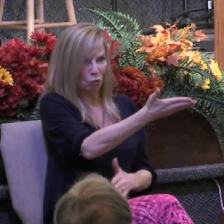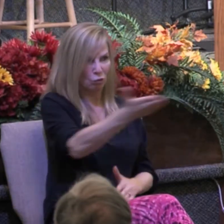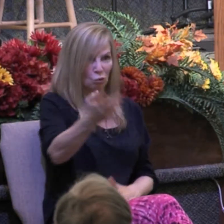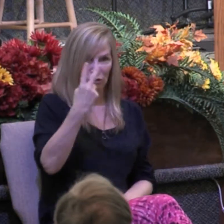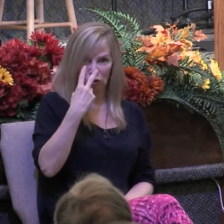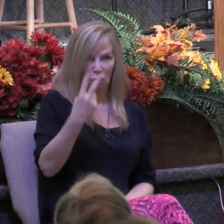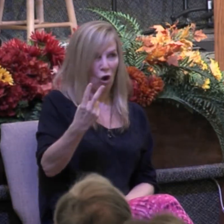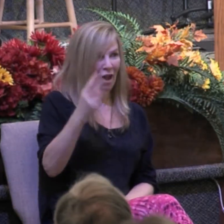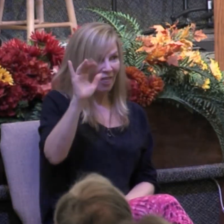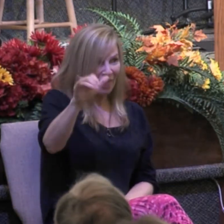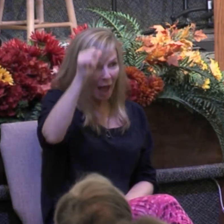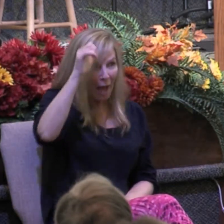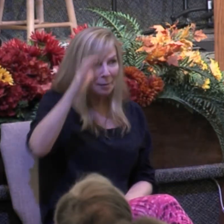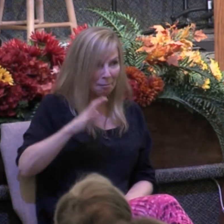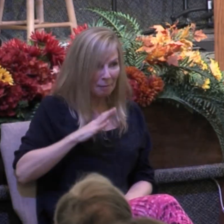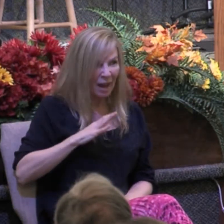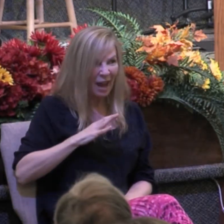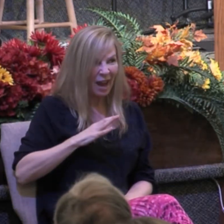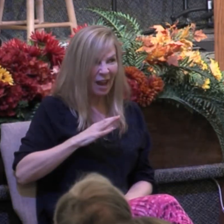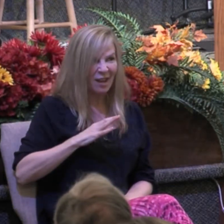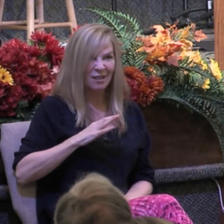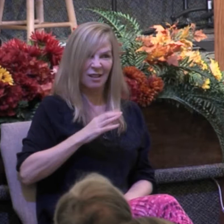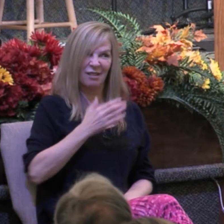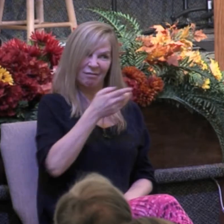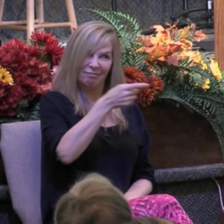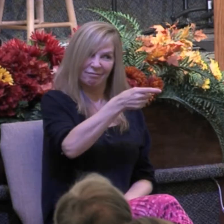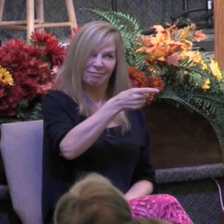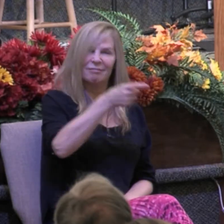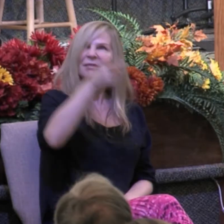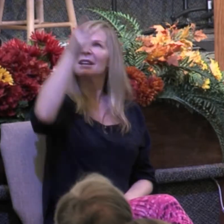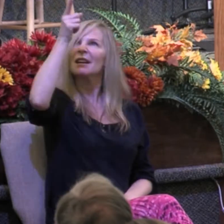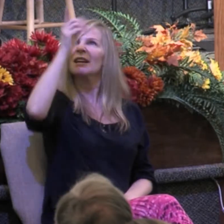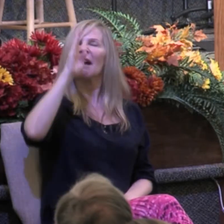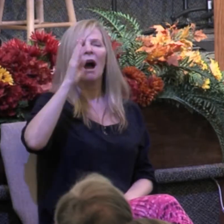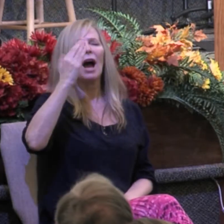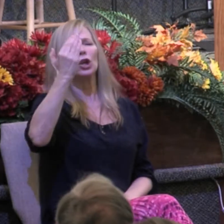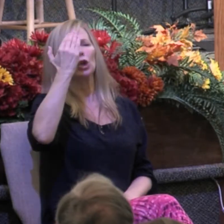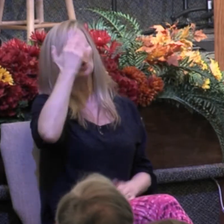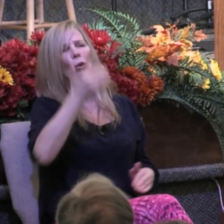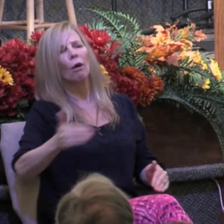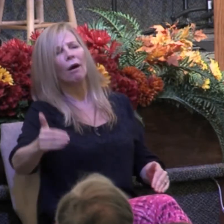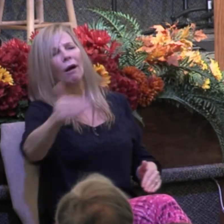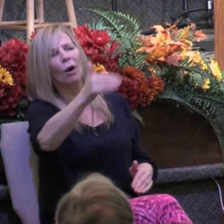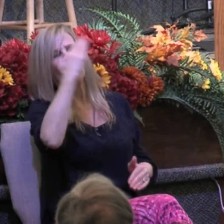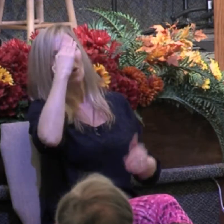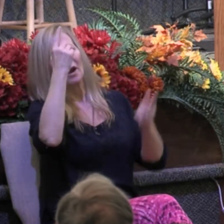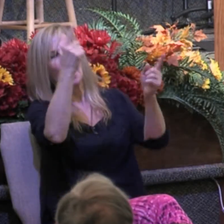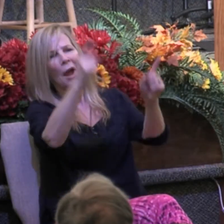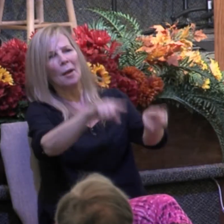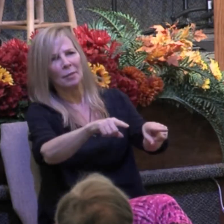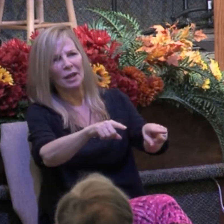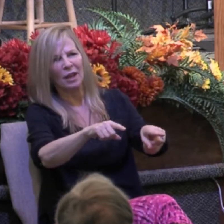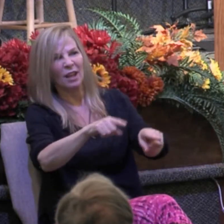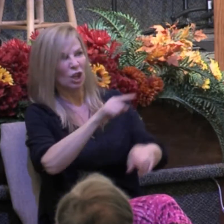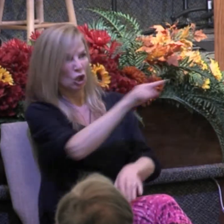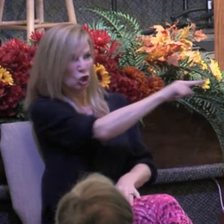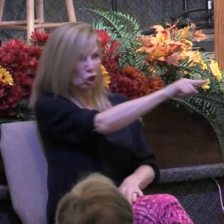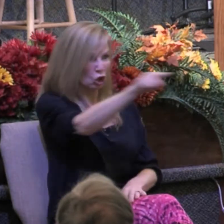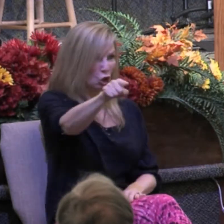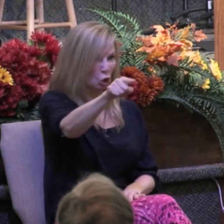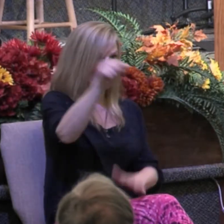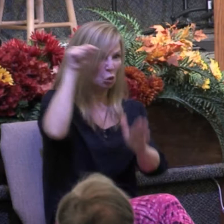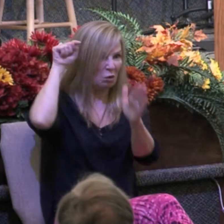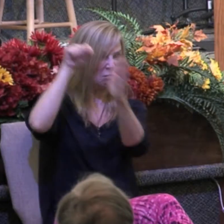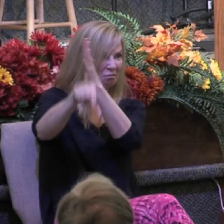This man, delivered over by the predetermined plan and foreknowledge of God, look at this boldness. You nailed to a